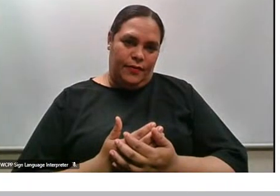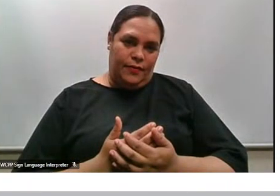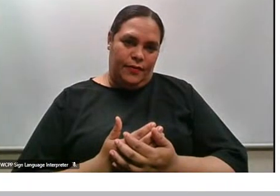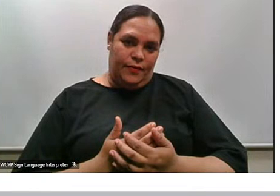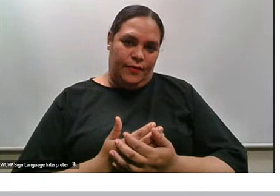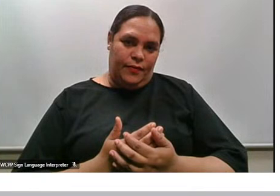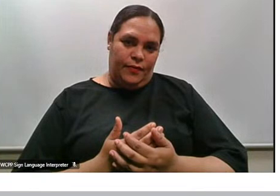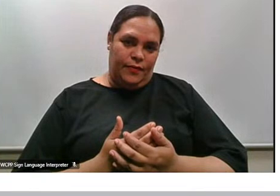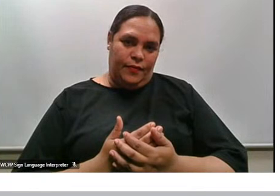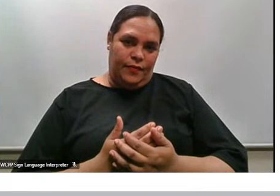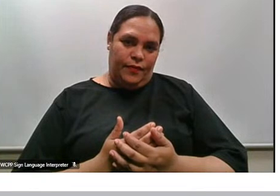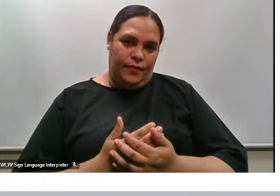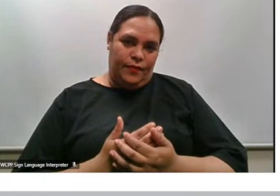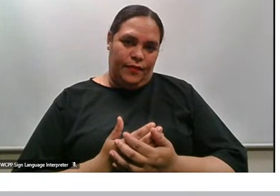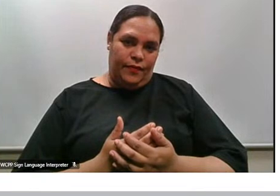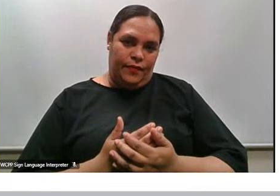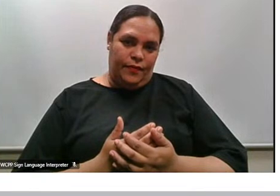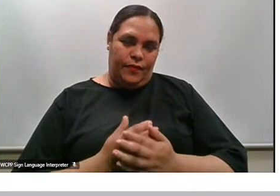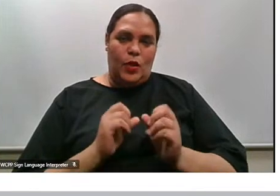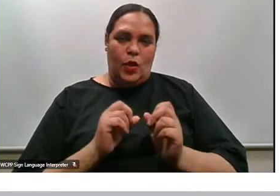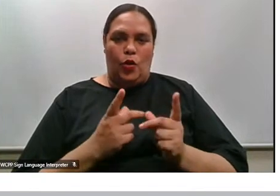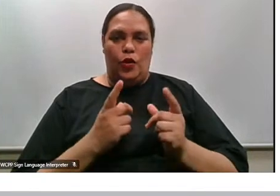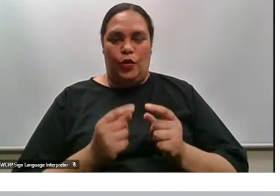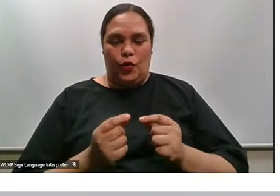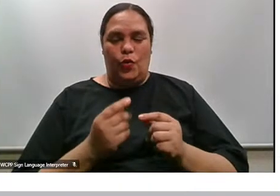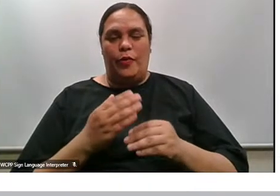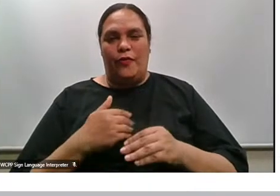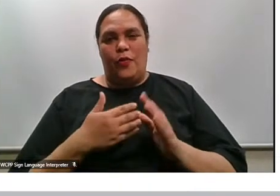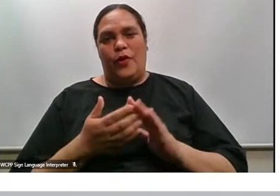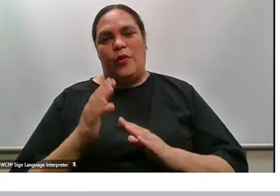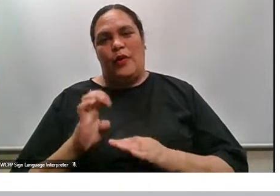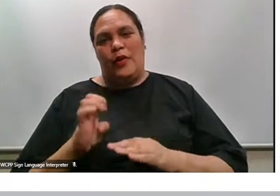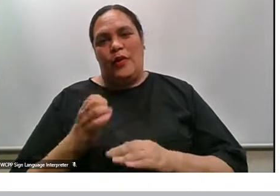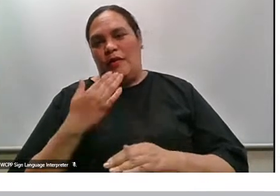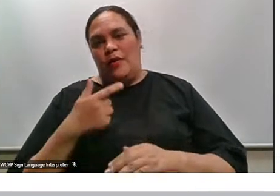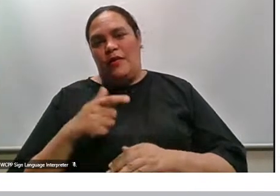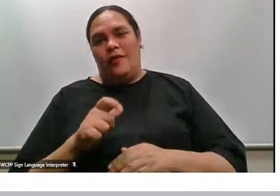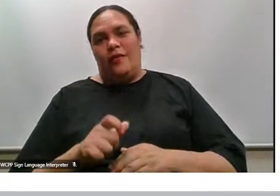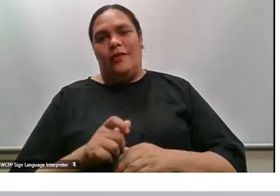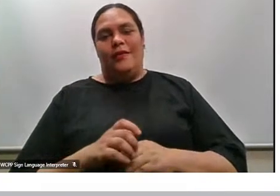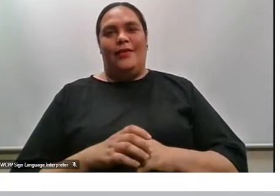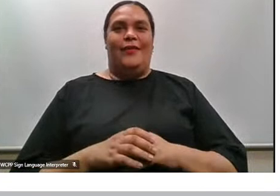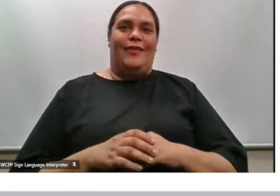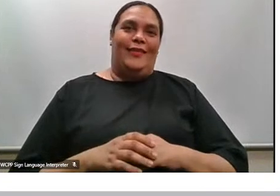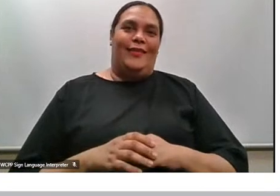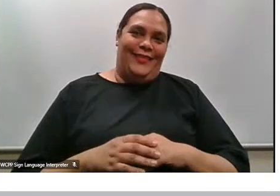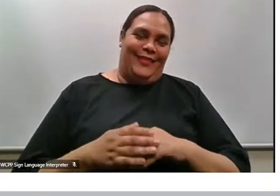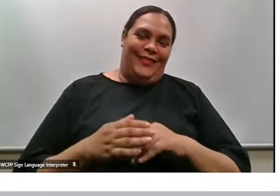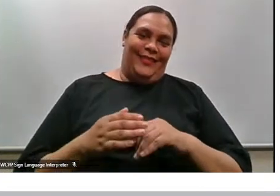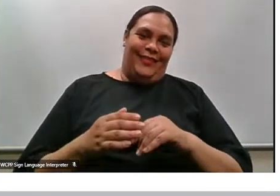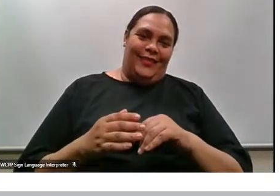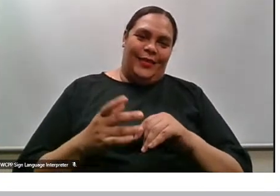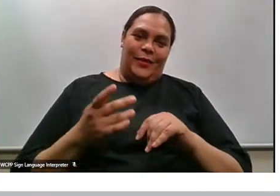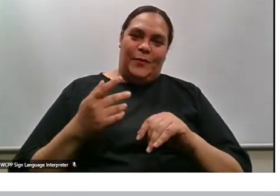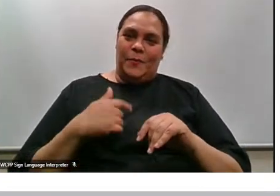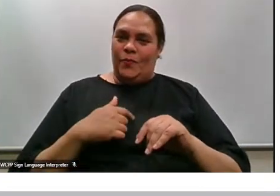Okay, no, do that before we go to E. Thank you, Chairperson. Chair, I'm not privy to the contents of